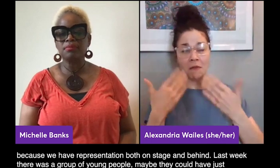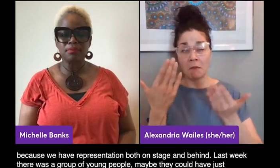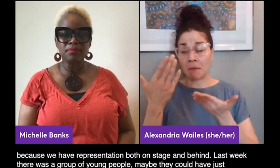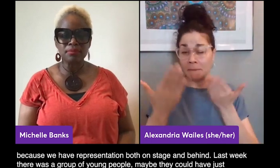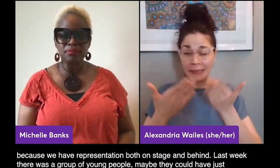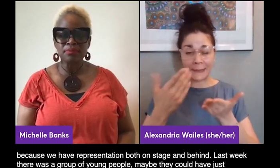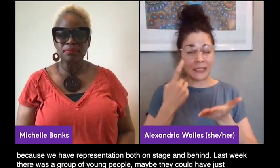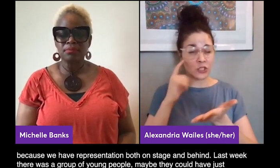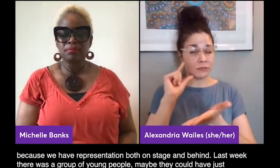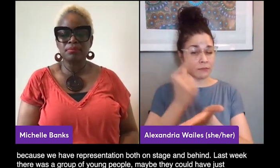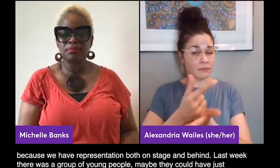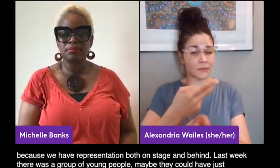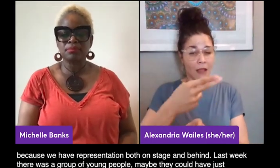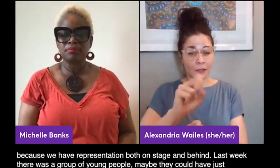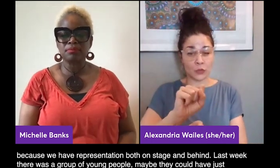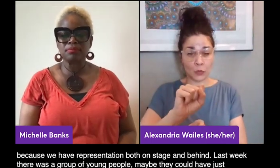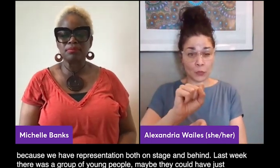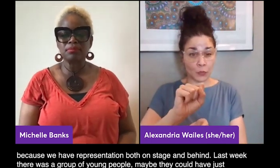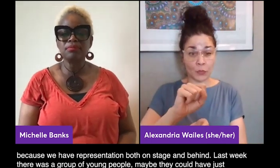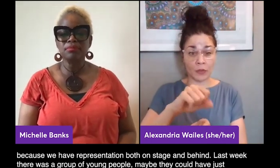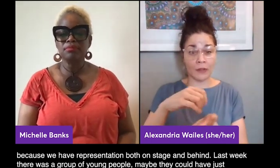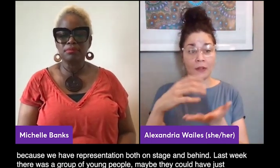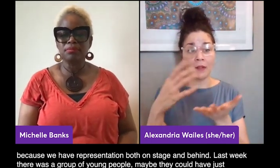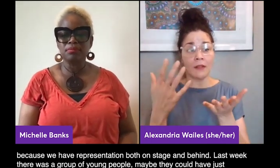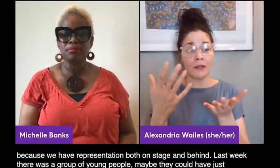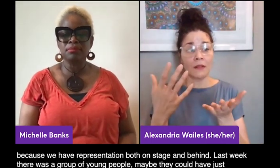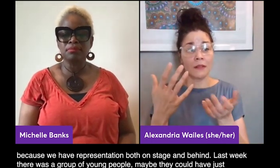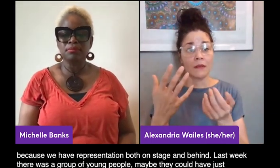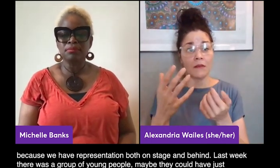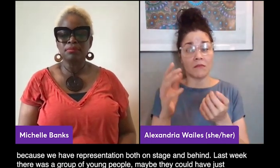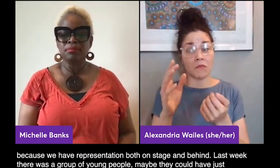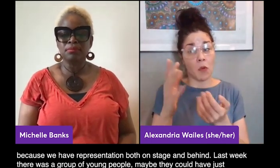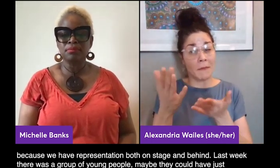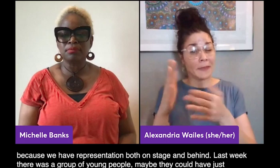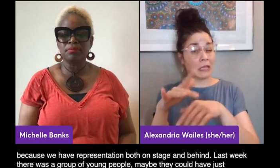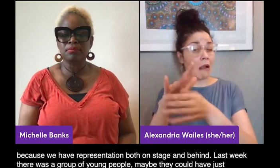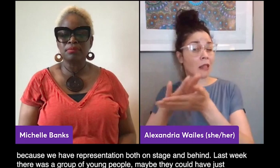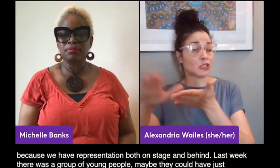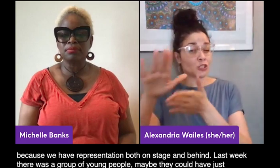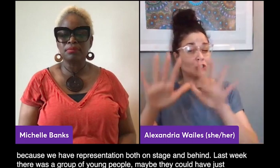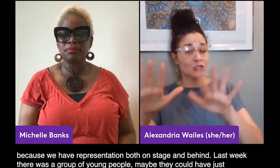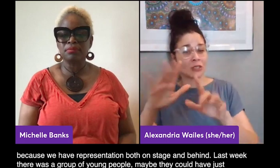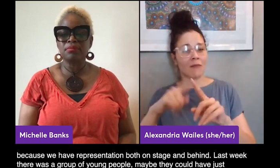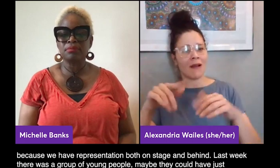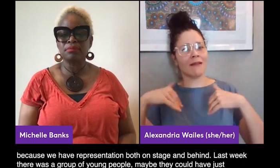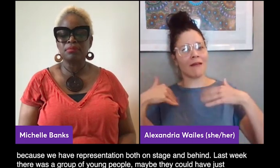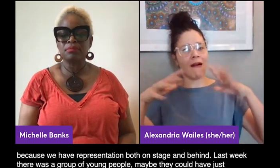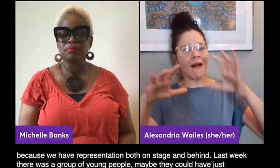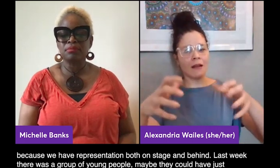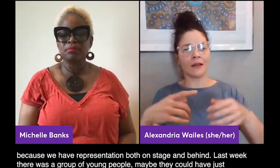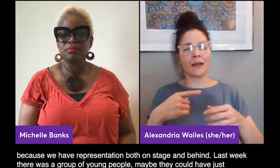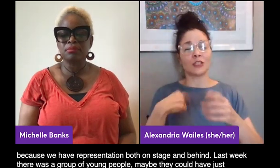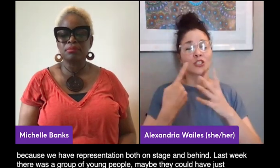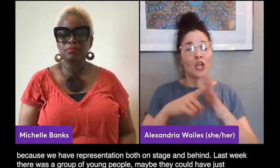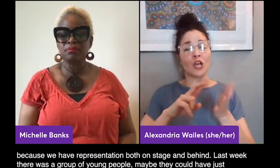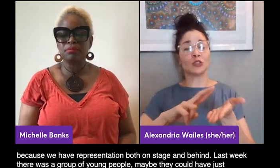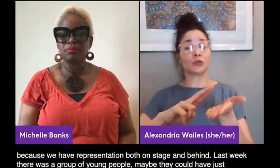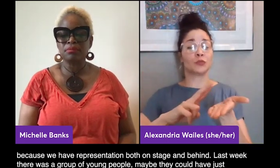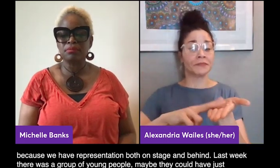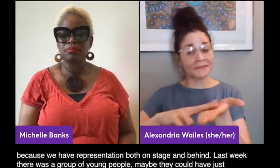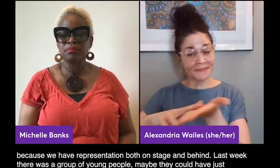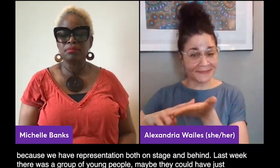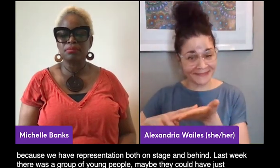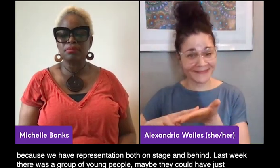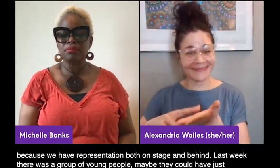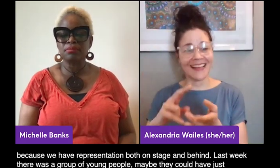people. Maybe they could have just graduated high school, or perhaps they were early college students, but it was a young group, and they